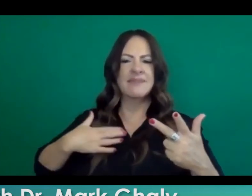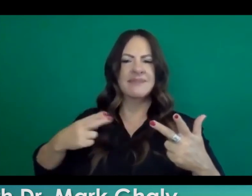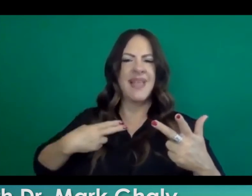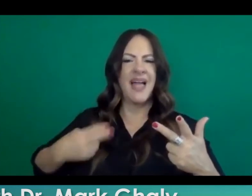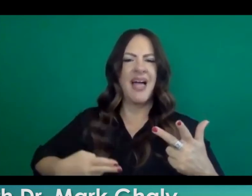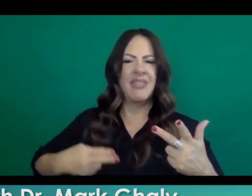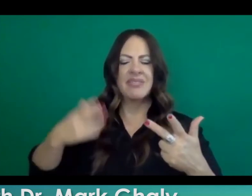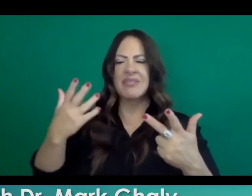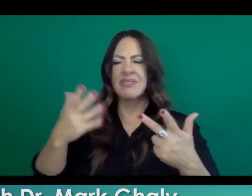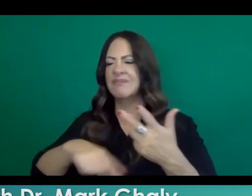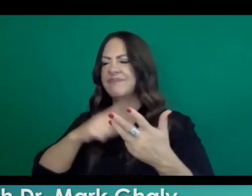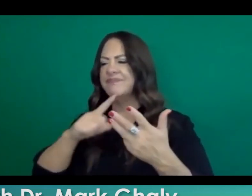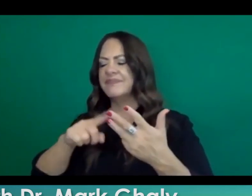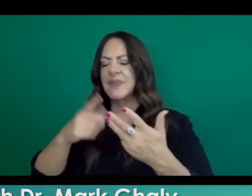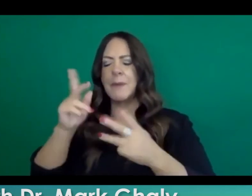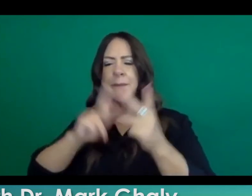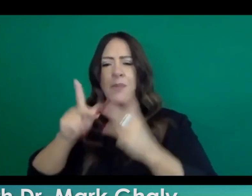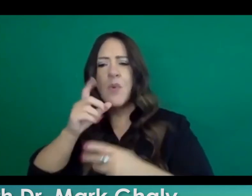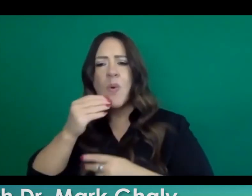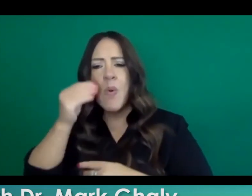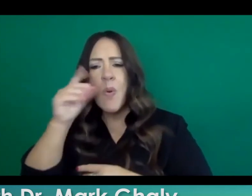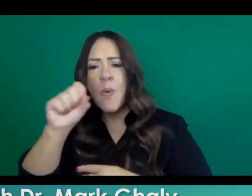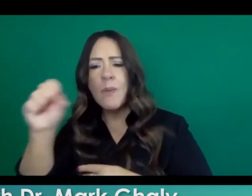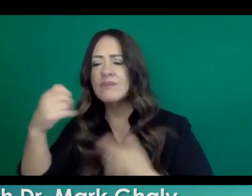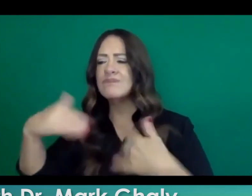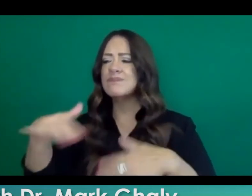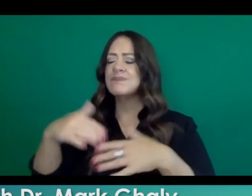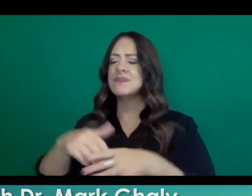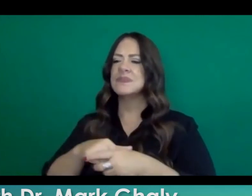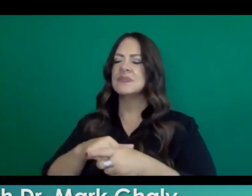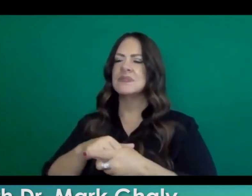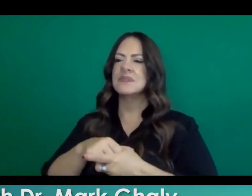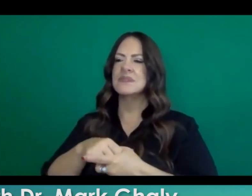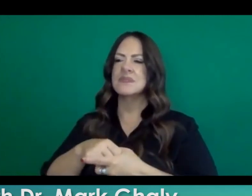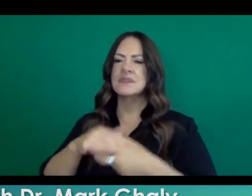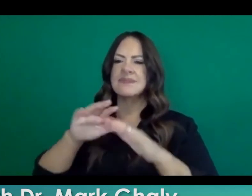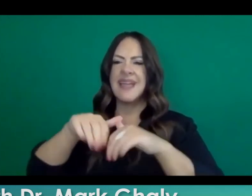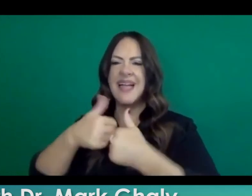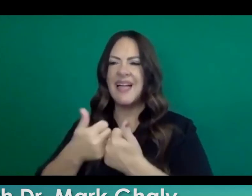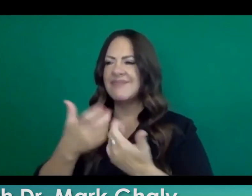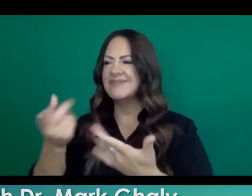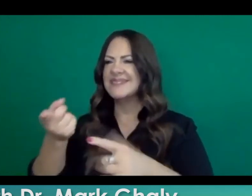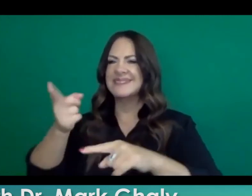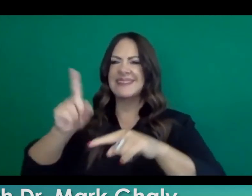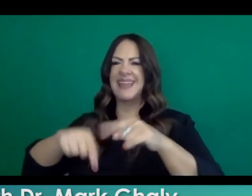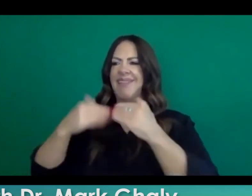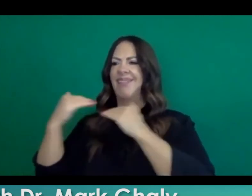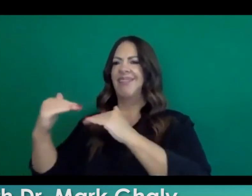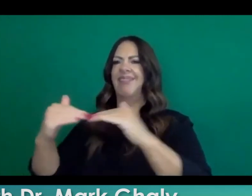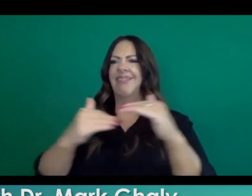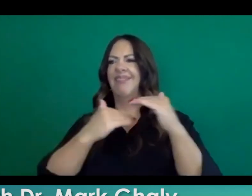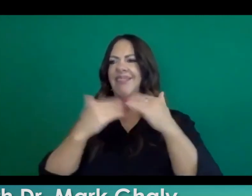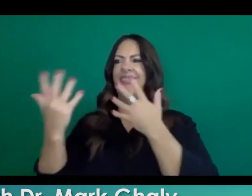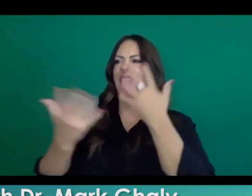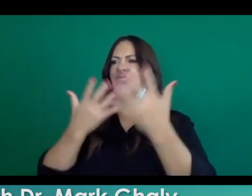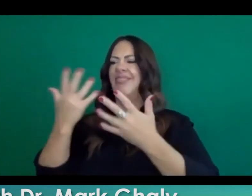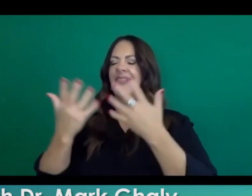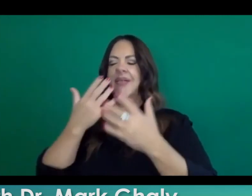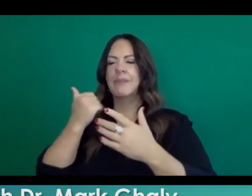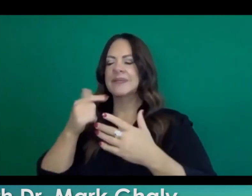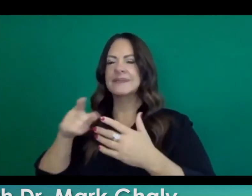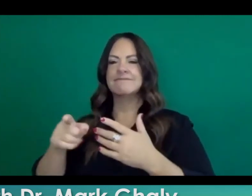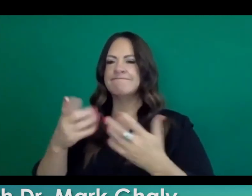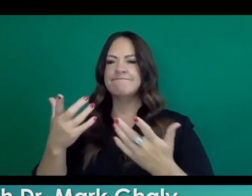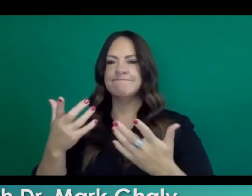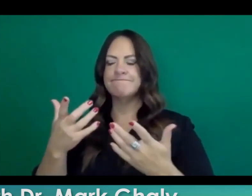housing insecure, where it becomes really hard to do normal activities and not reduce